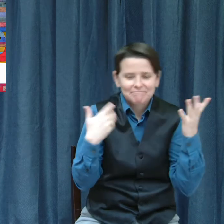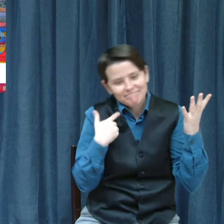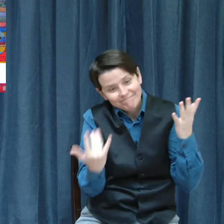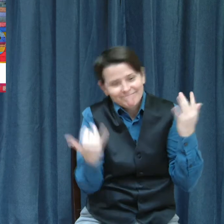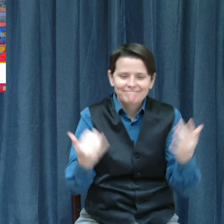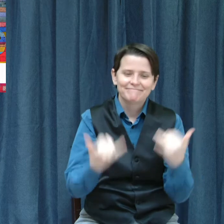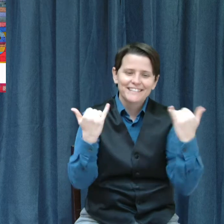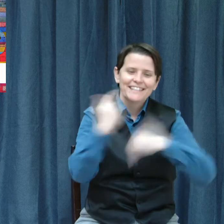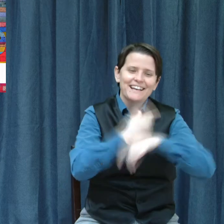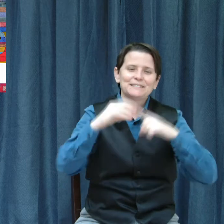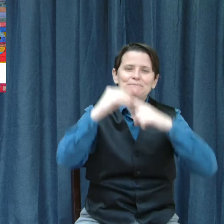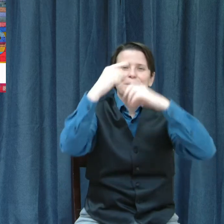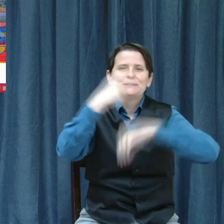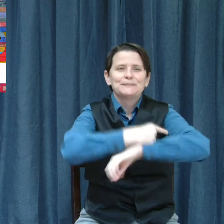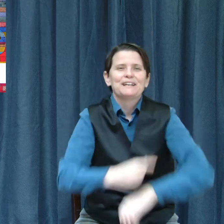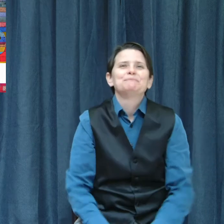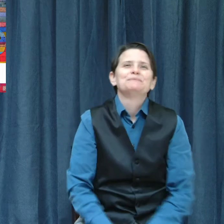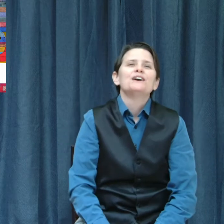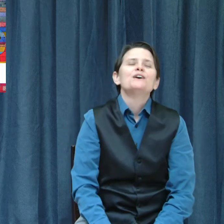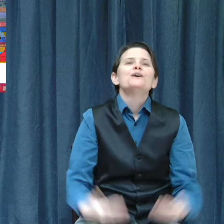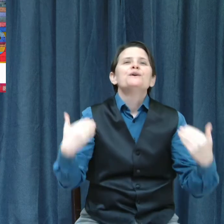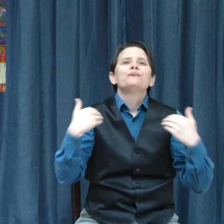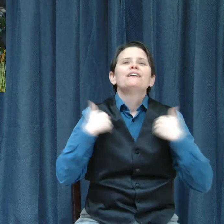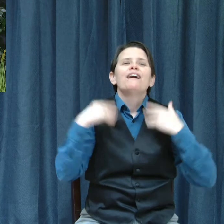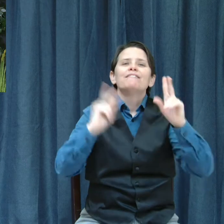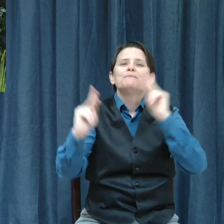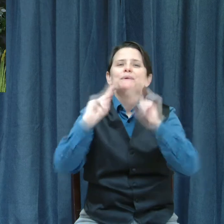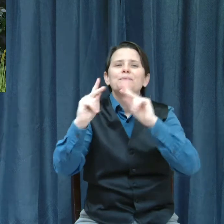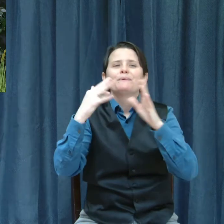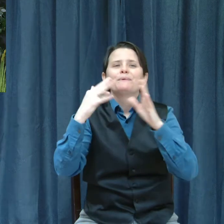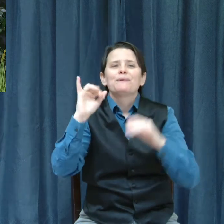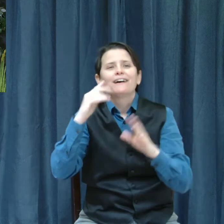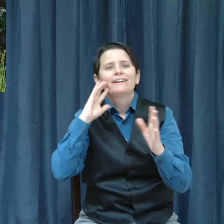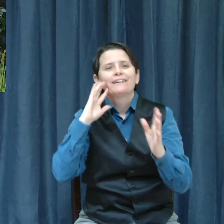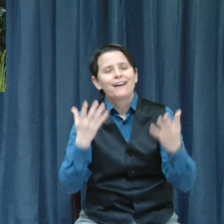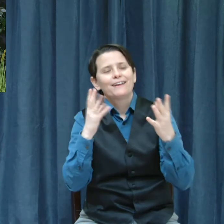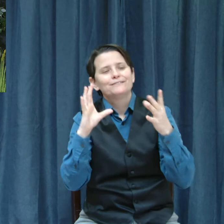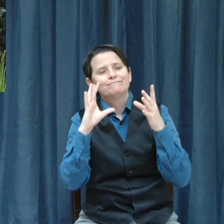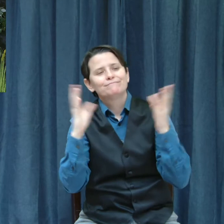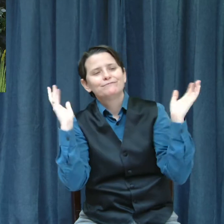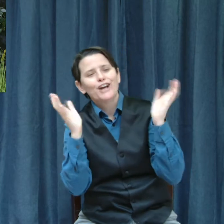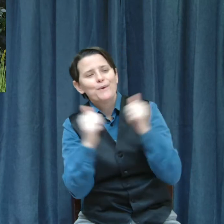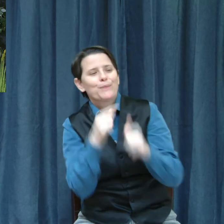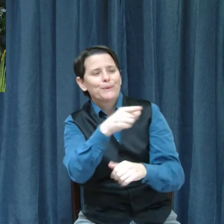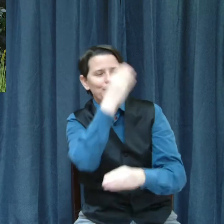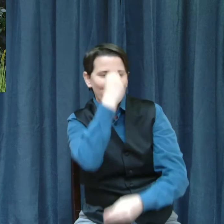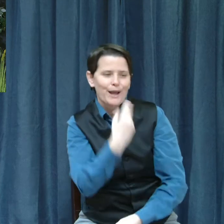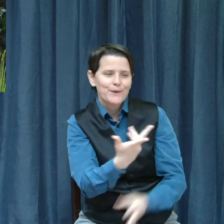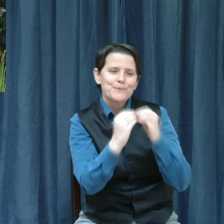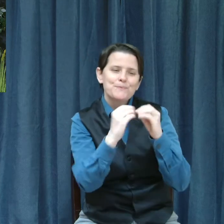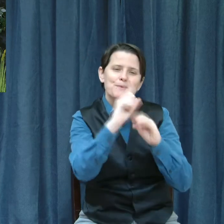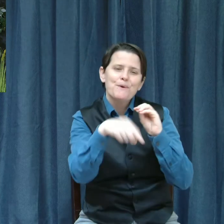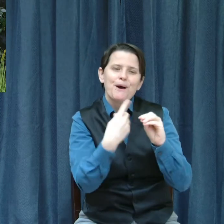have ambassadors around, so if you want to know about Unity and Unity Church of the Hills, type the word connect into the chat, and